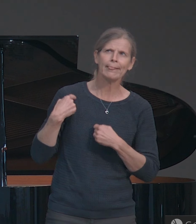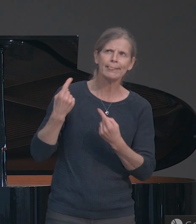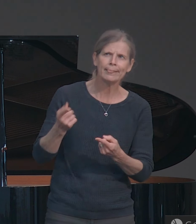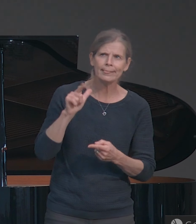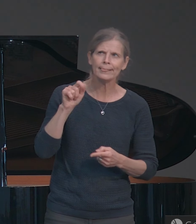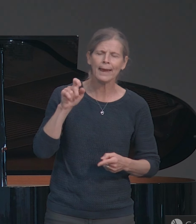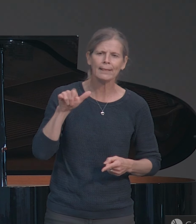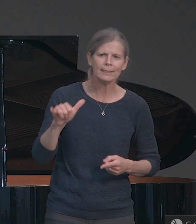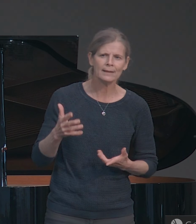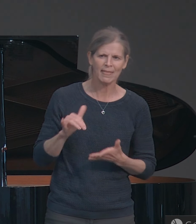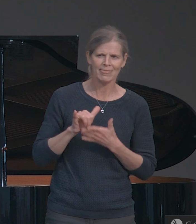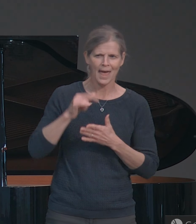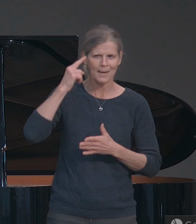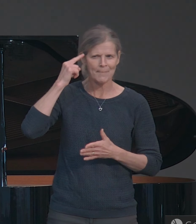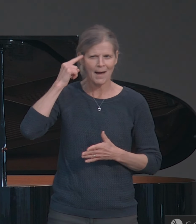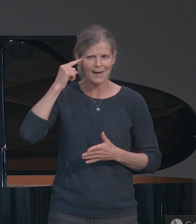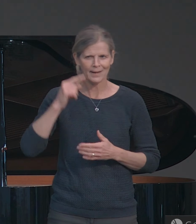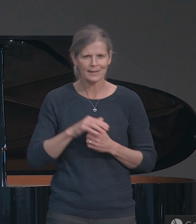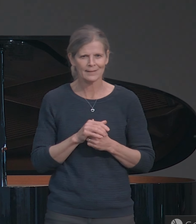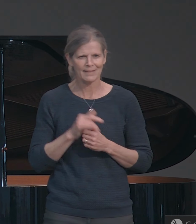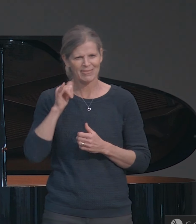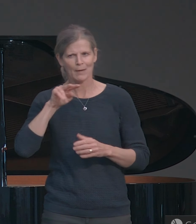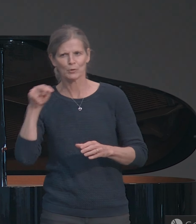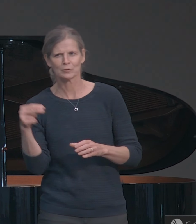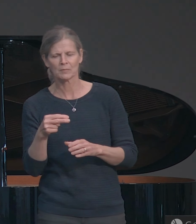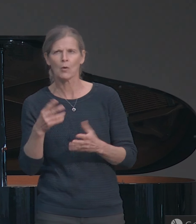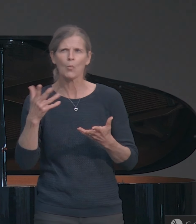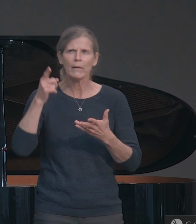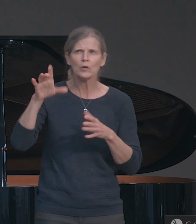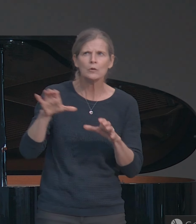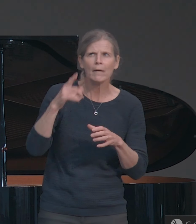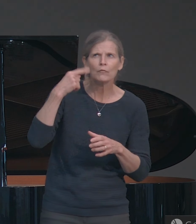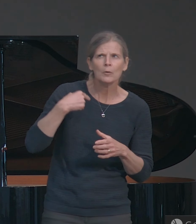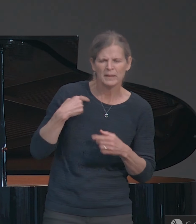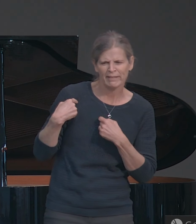Yeah, God, that stuff is great. What have you done for me lately?